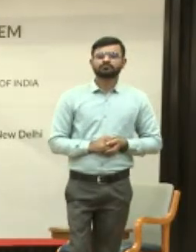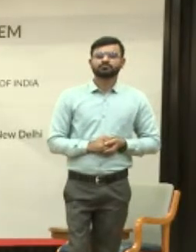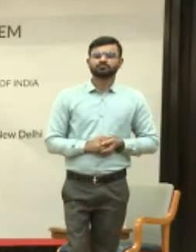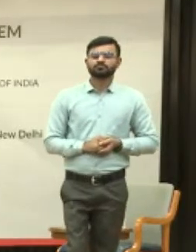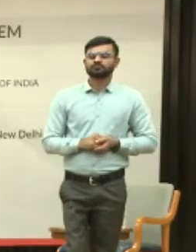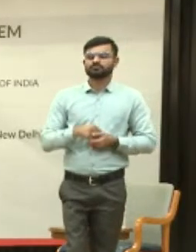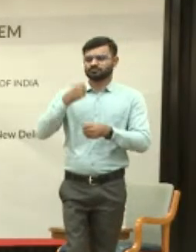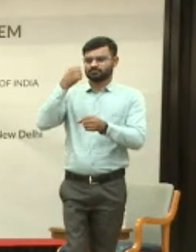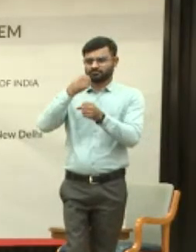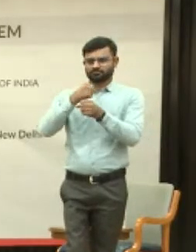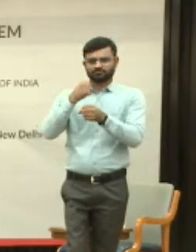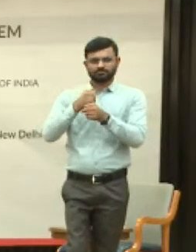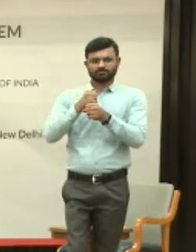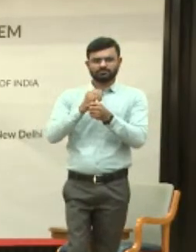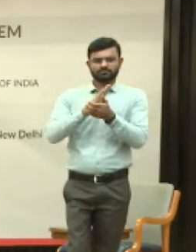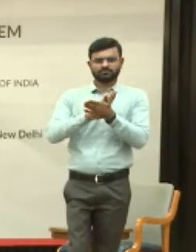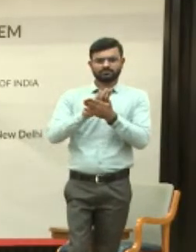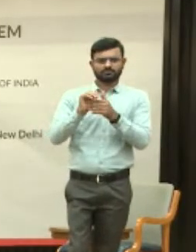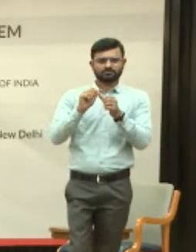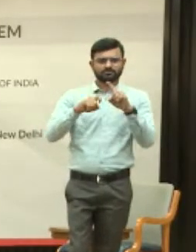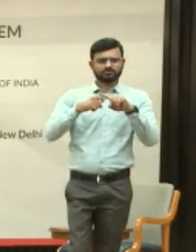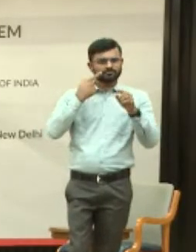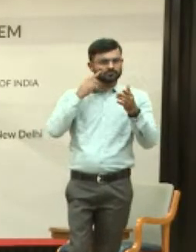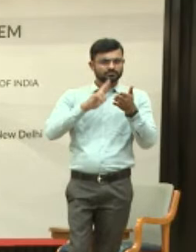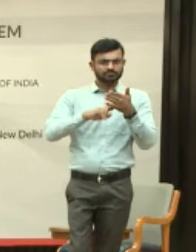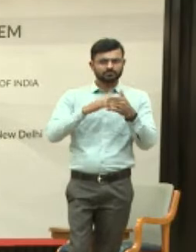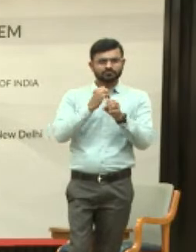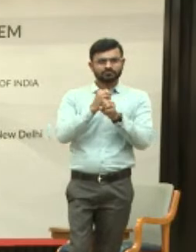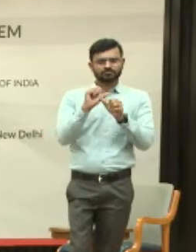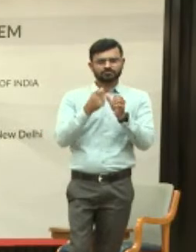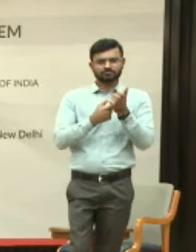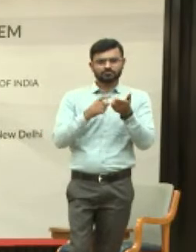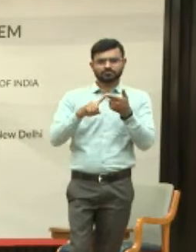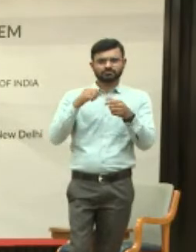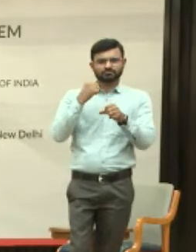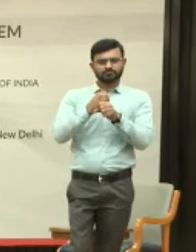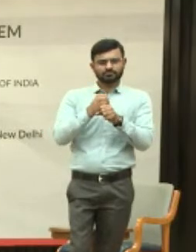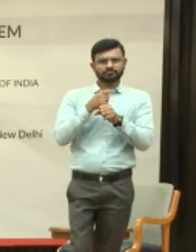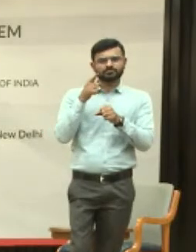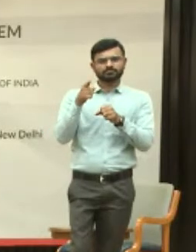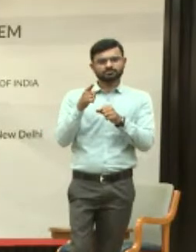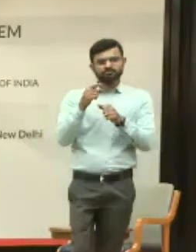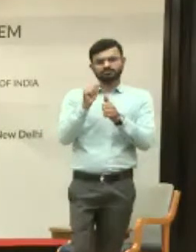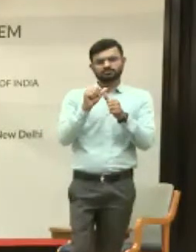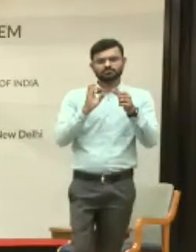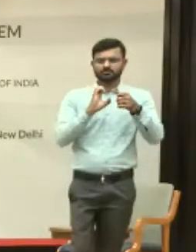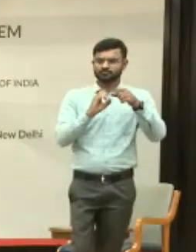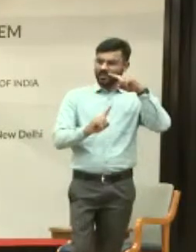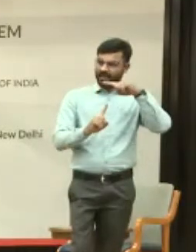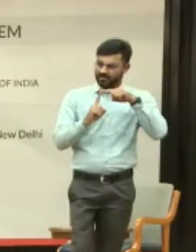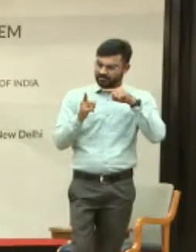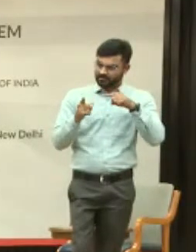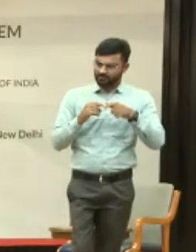are governed by Hackney Carriages Acts. And